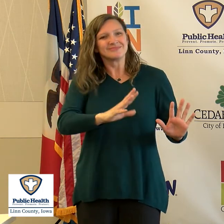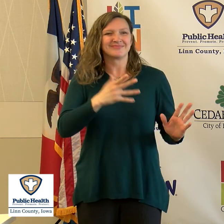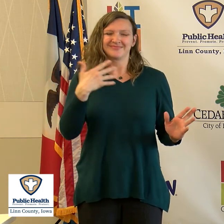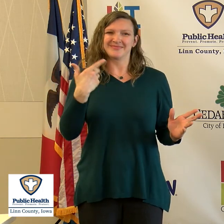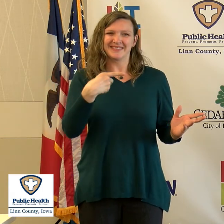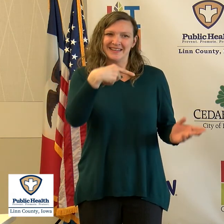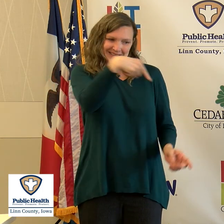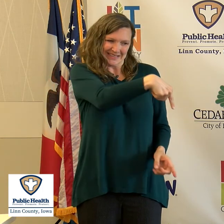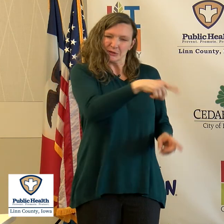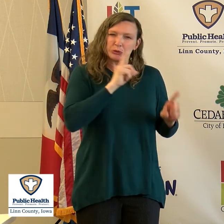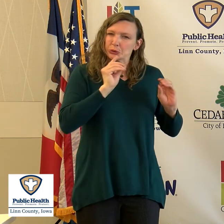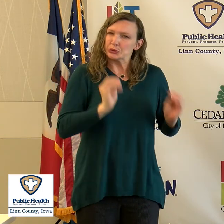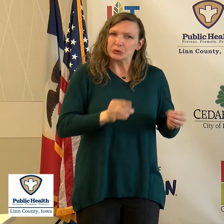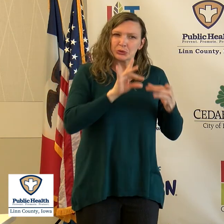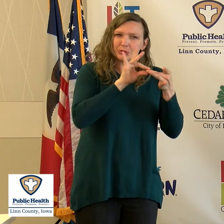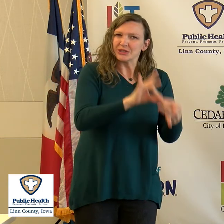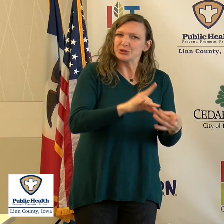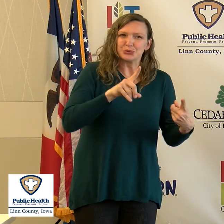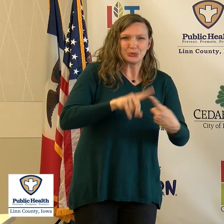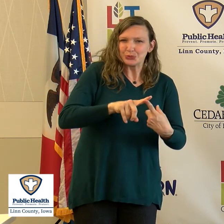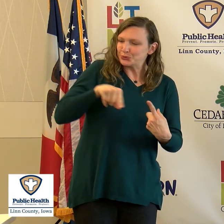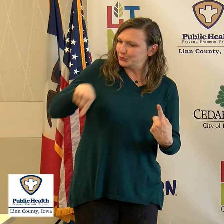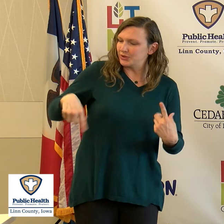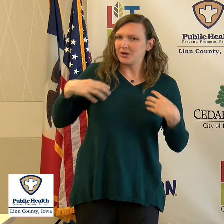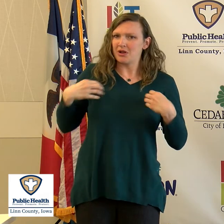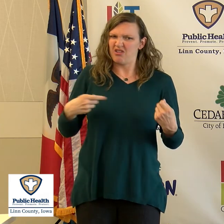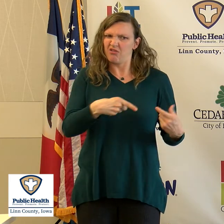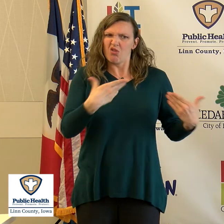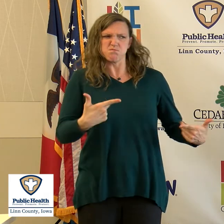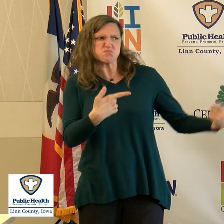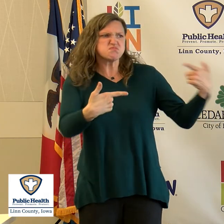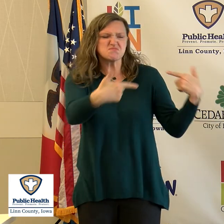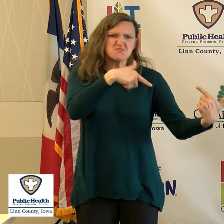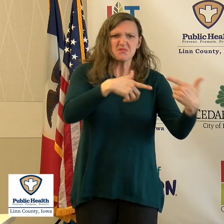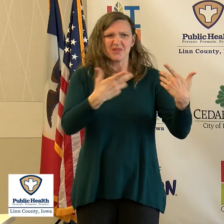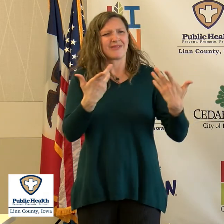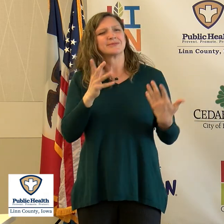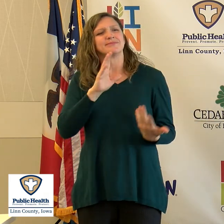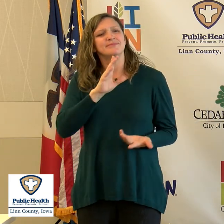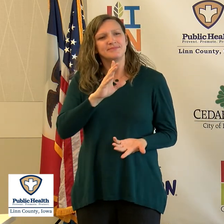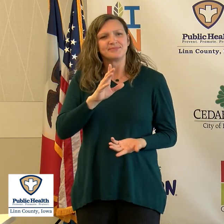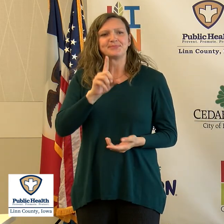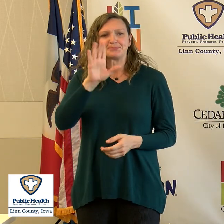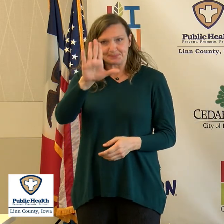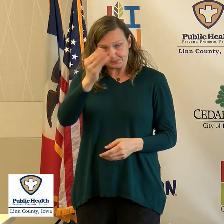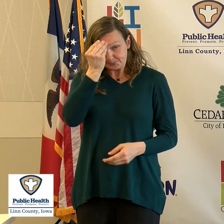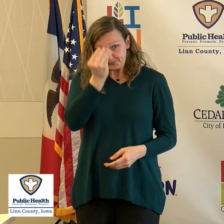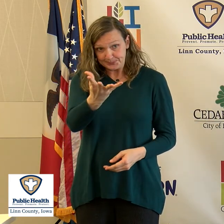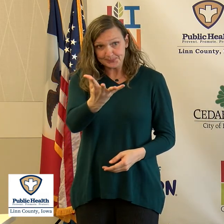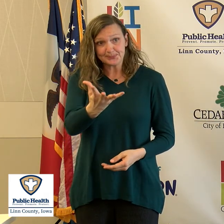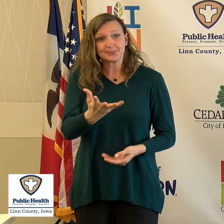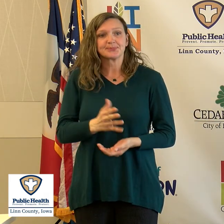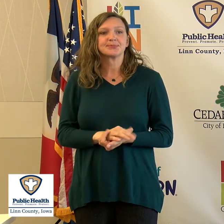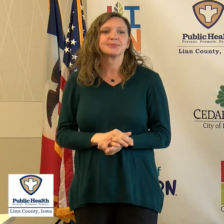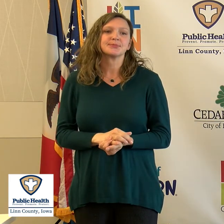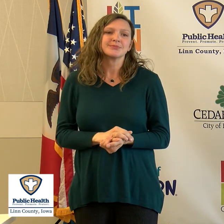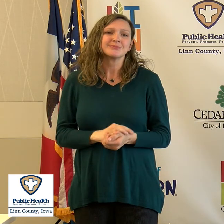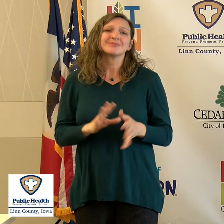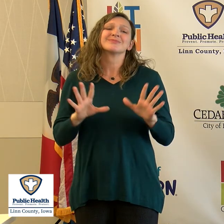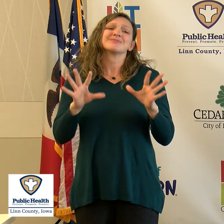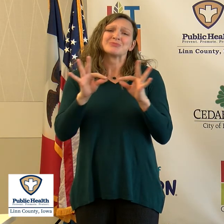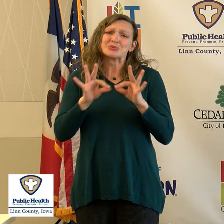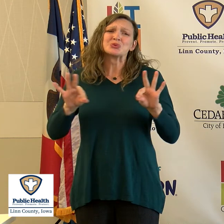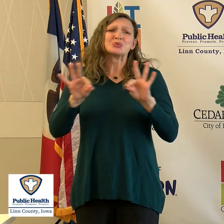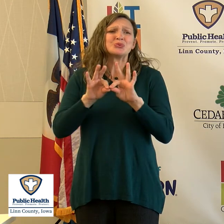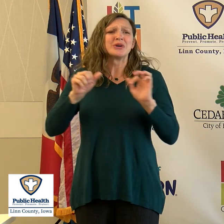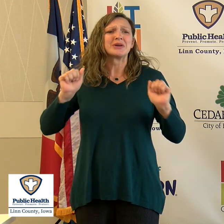COVID-19. I also want to remind everyone again that exercise is an important component of mental health, and